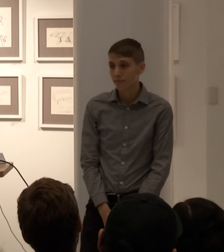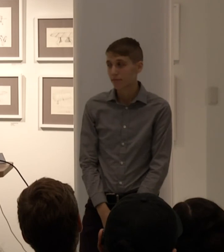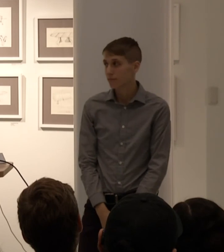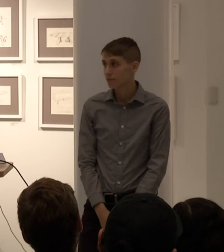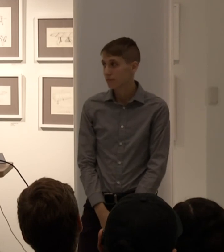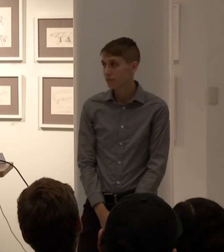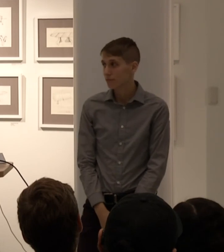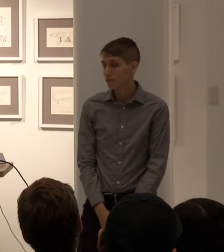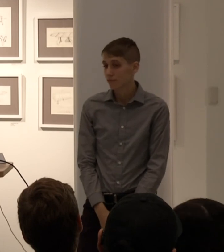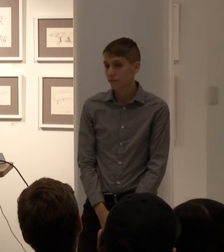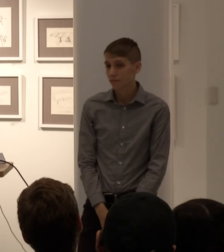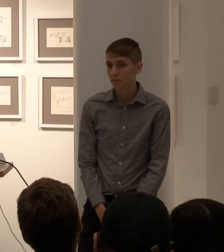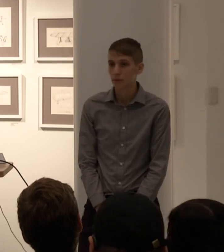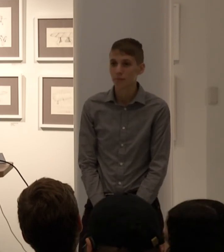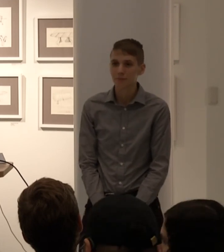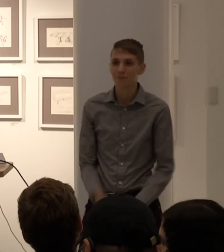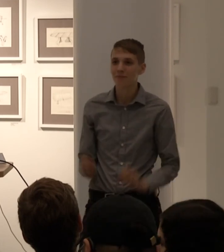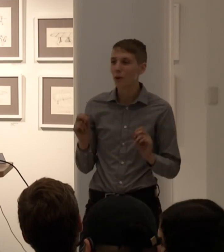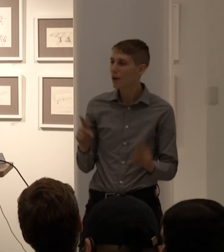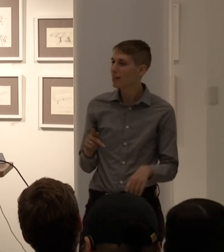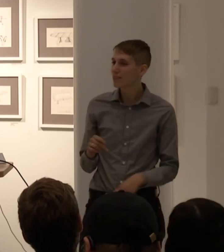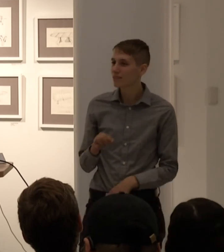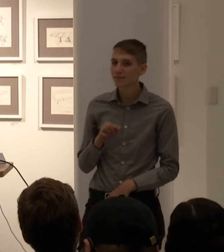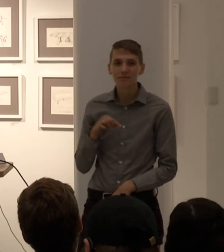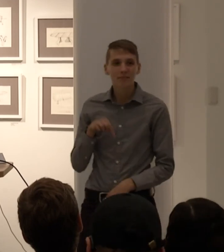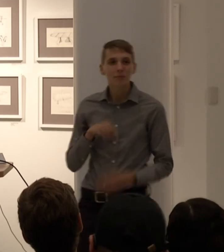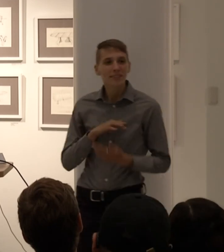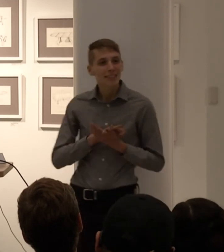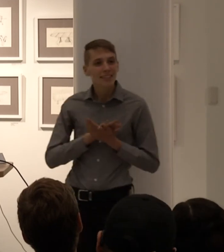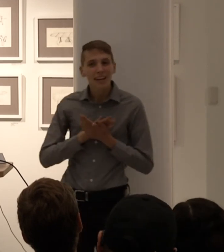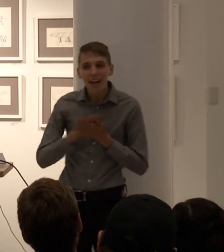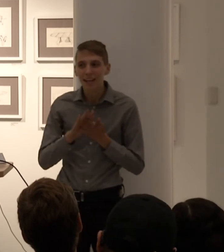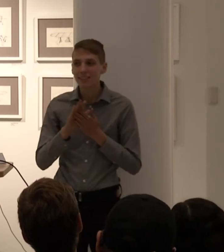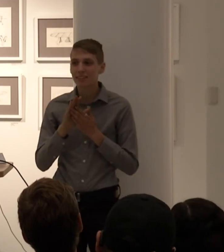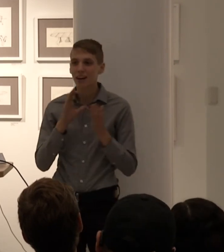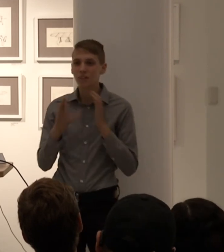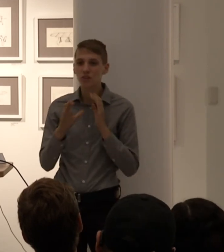All right. Well, this was a spirited conversation. I want to thank Alan